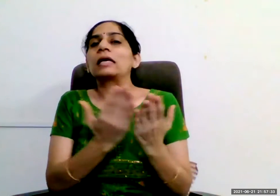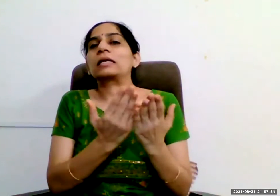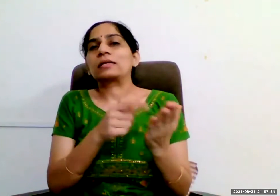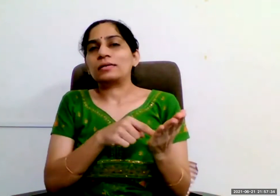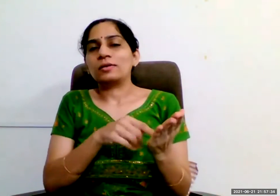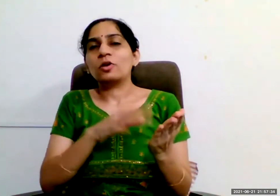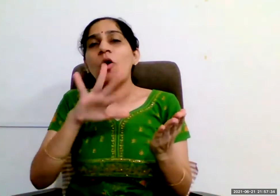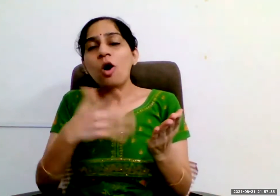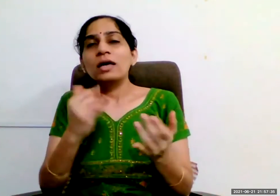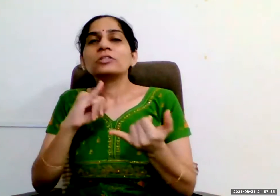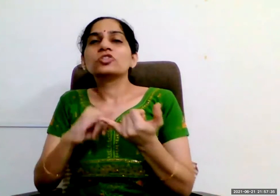similar Vedic scriptures.